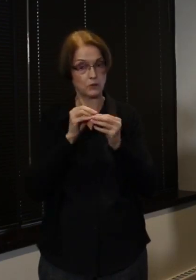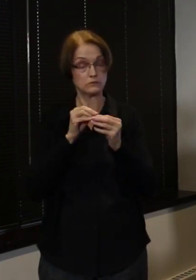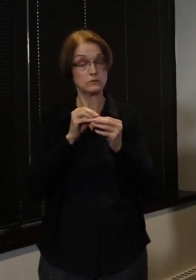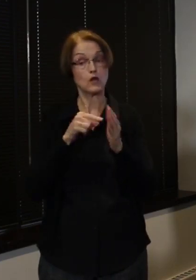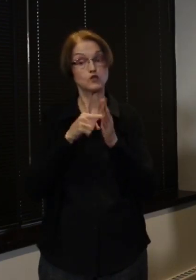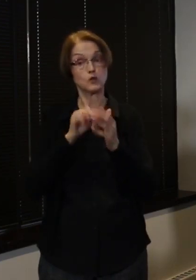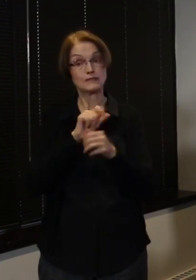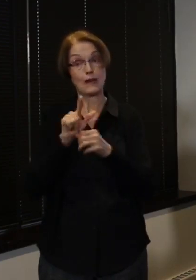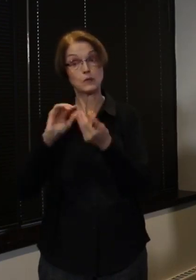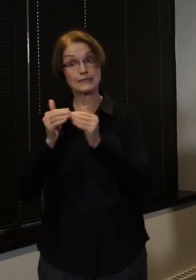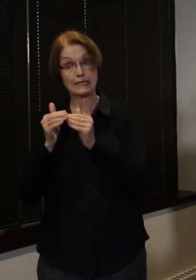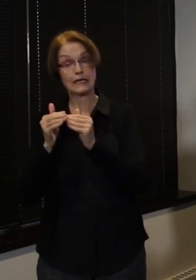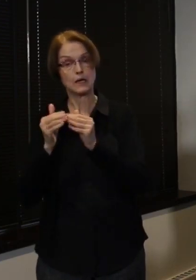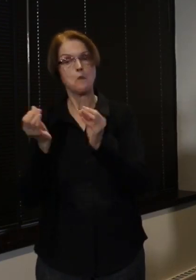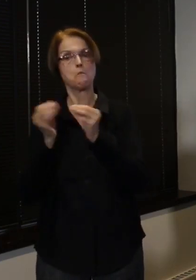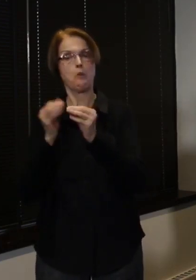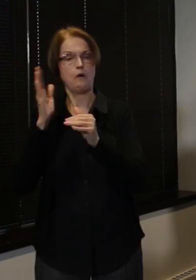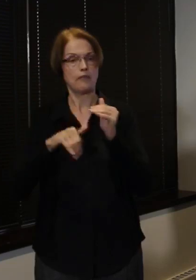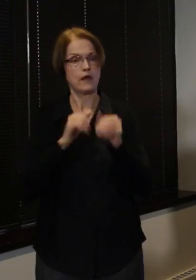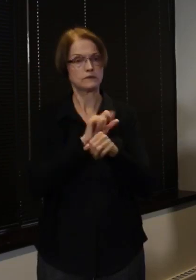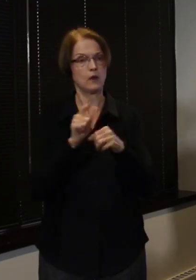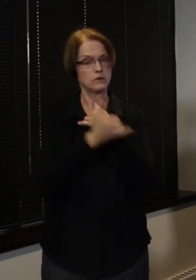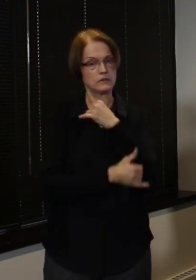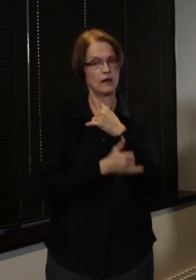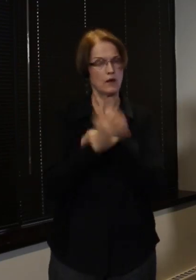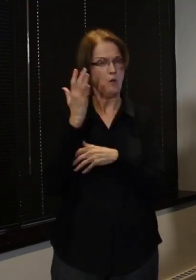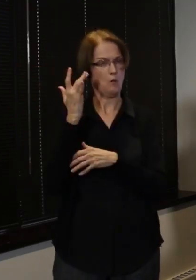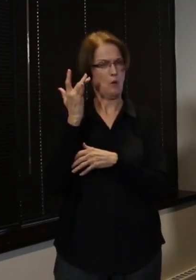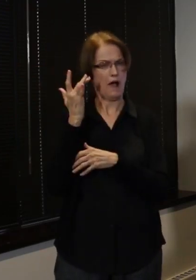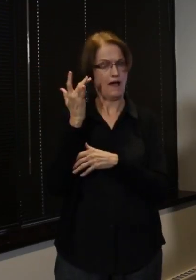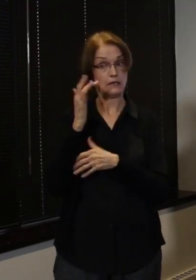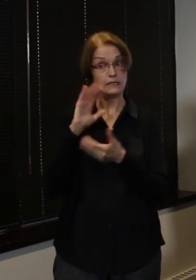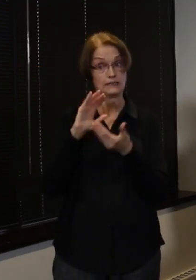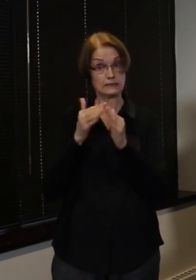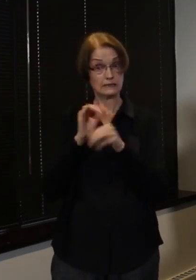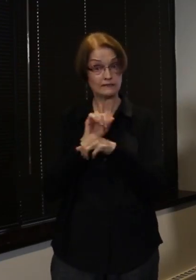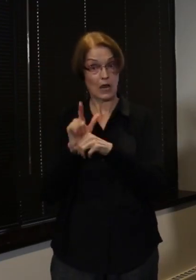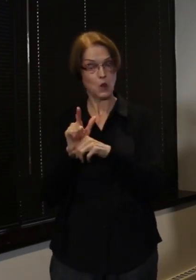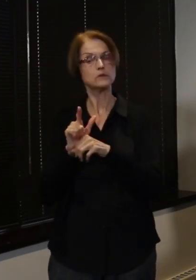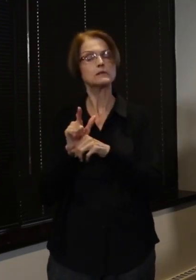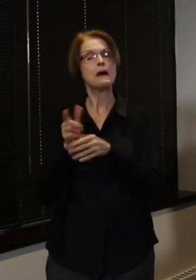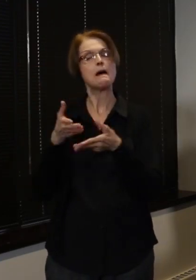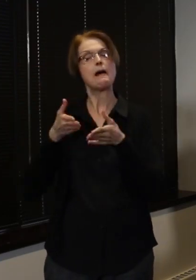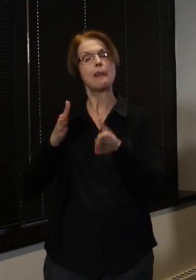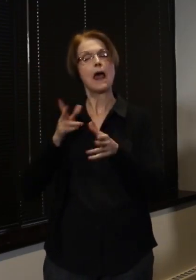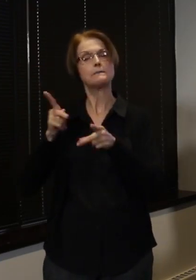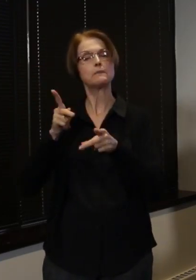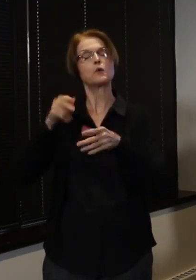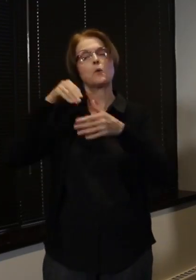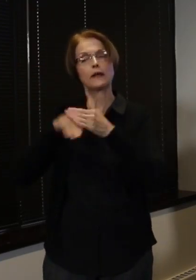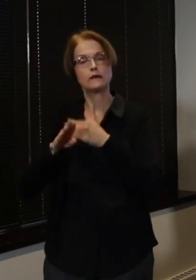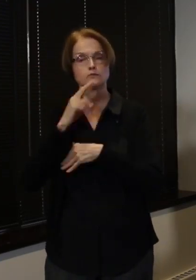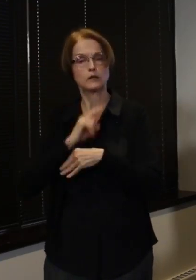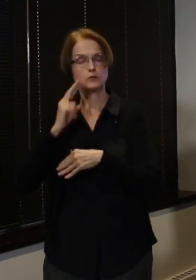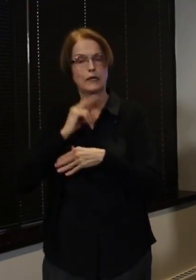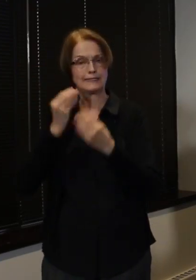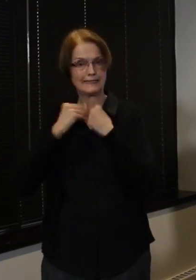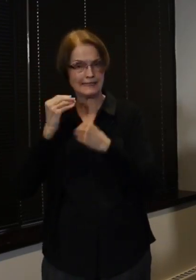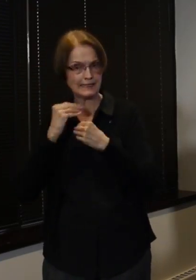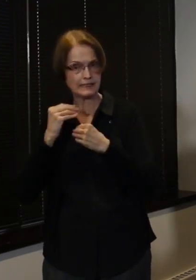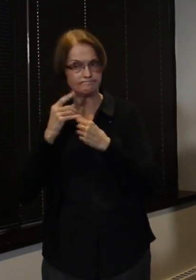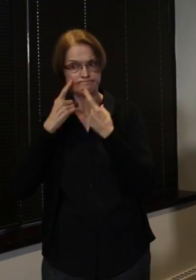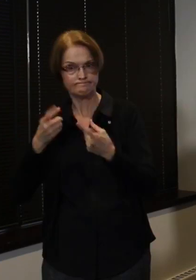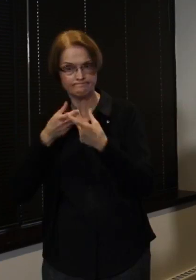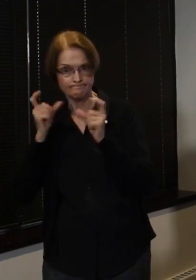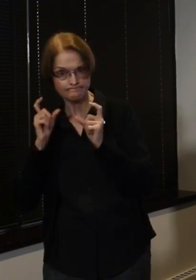than St. Louis County. Could this be attributed to the fact that the city of St. Louis has continued to allow indoor dining, where the